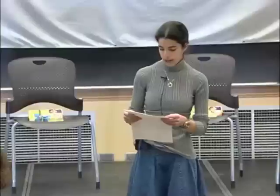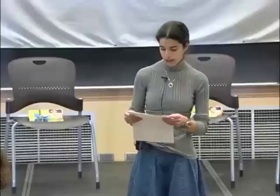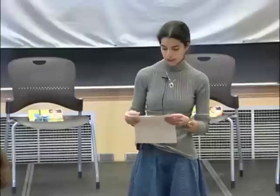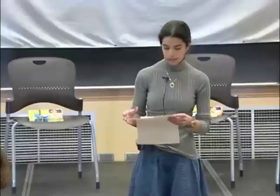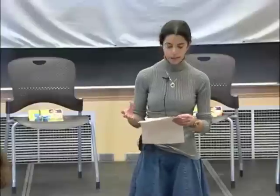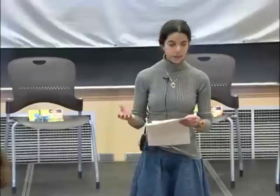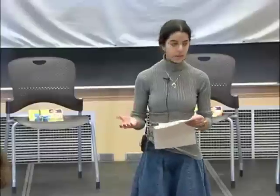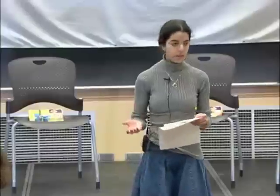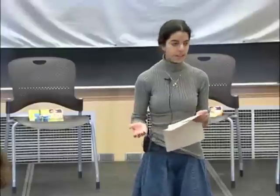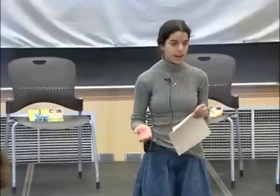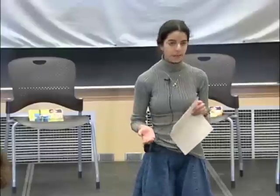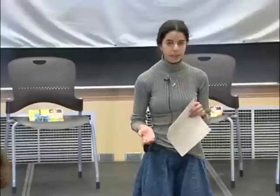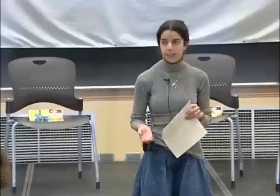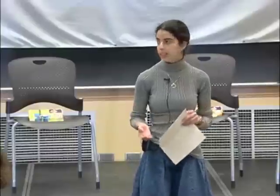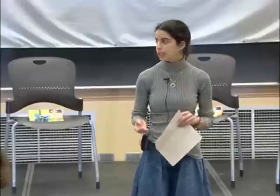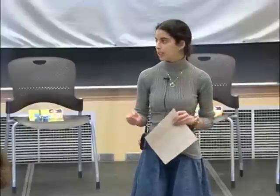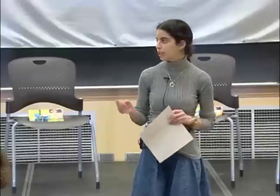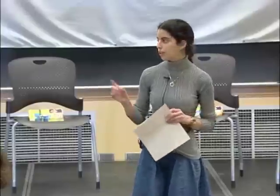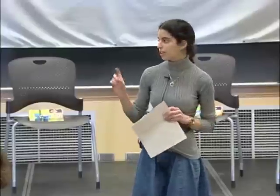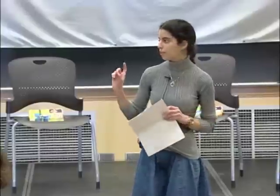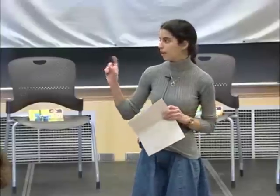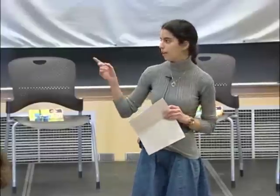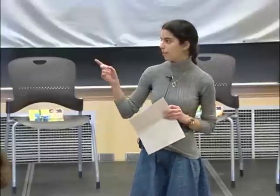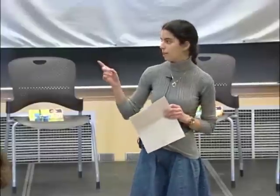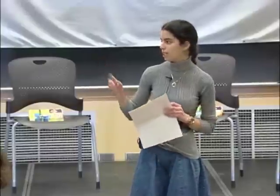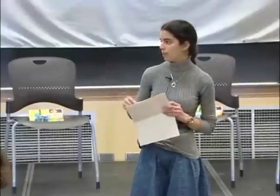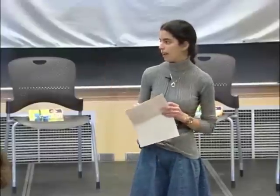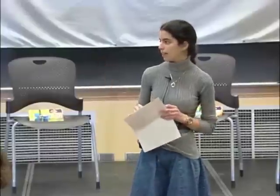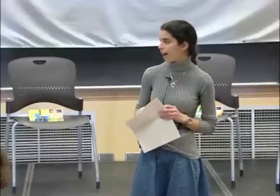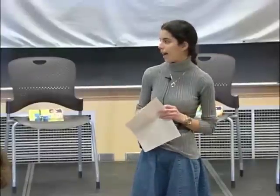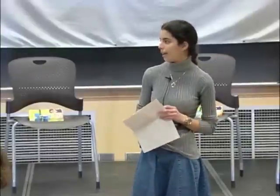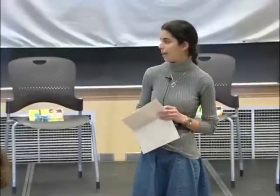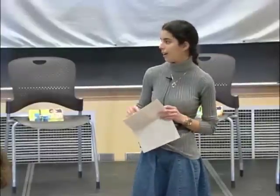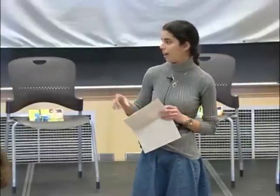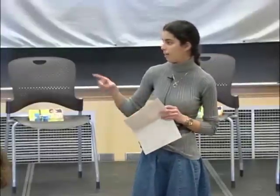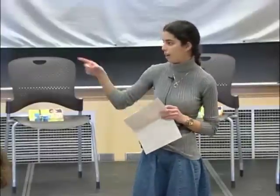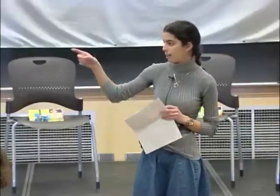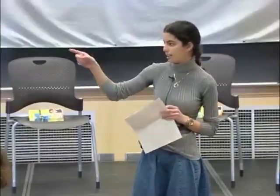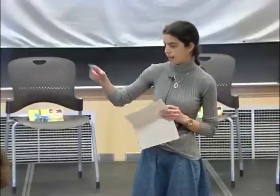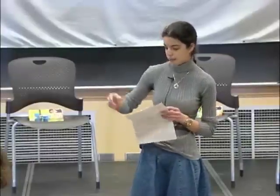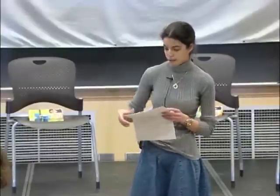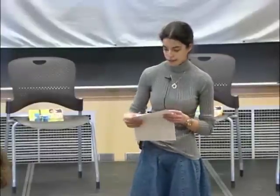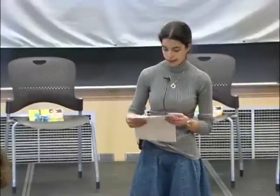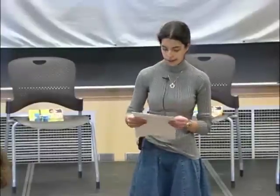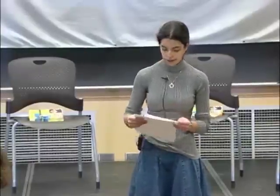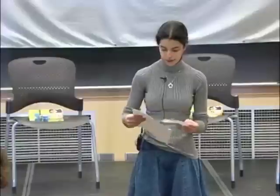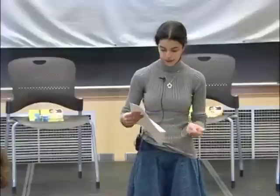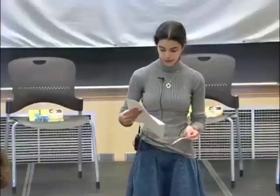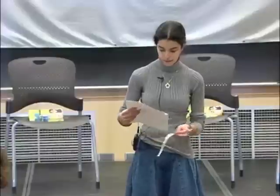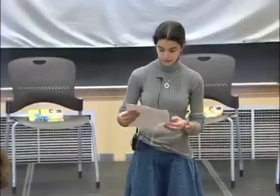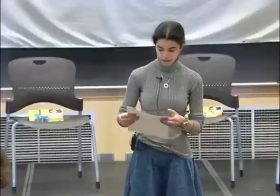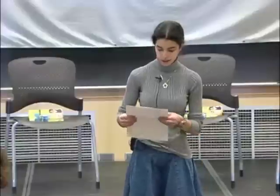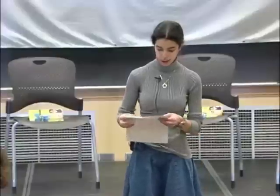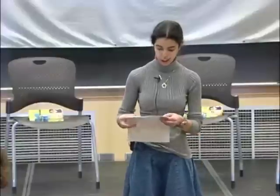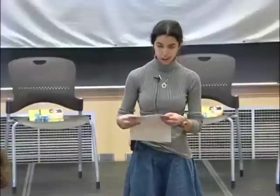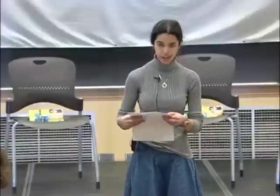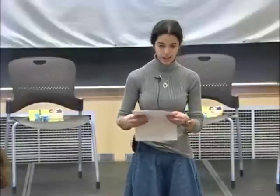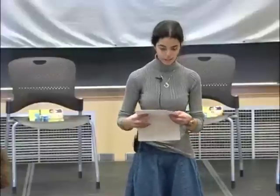and apparently it will be captioned, so there's more information about that on the table over there, which you can look at after the